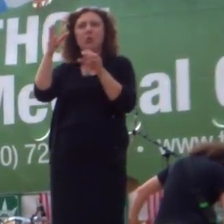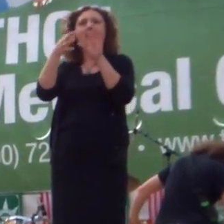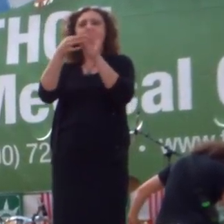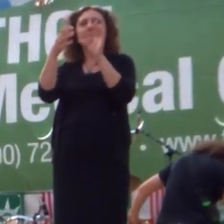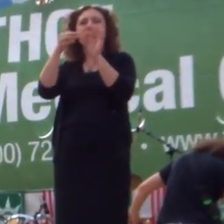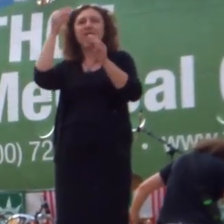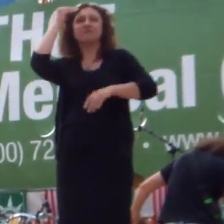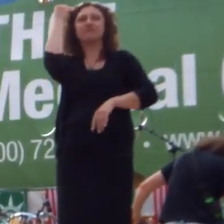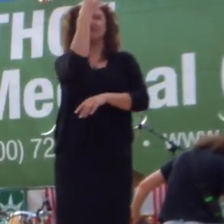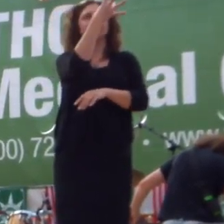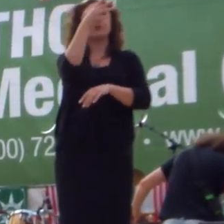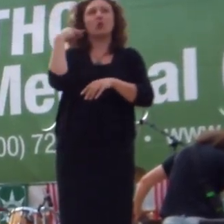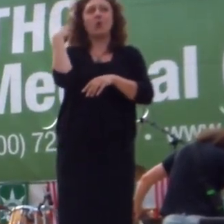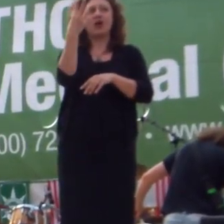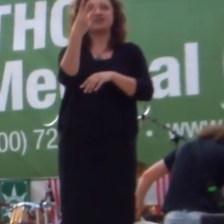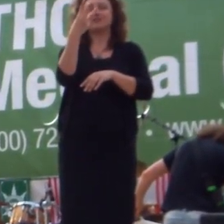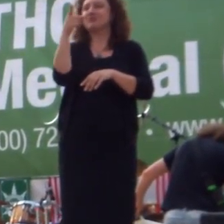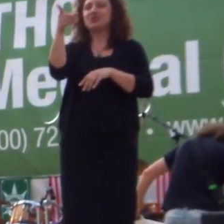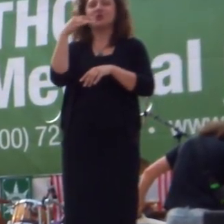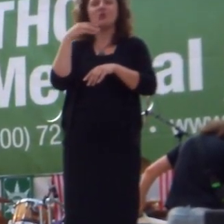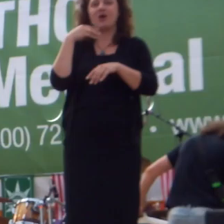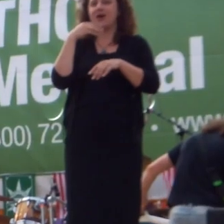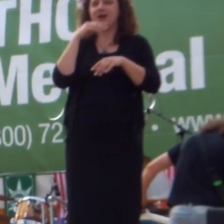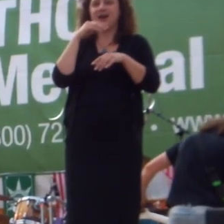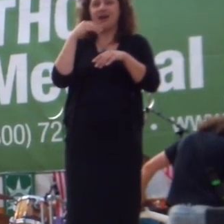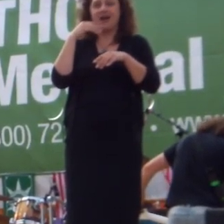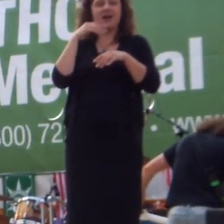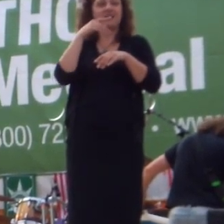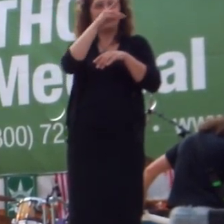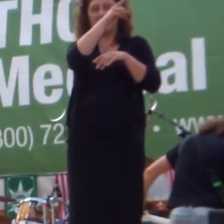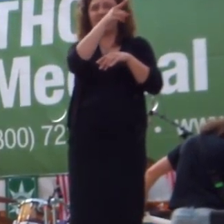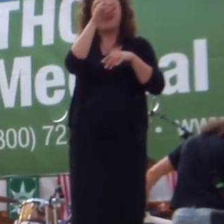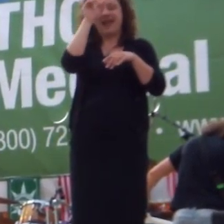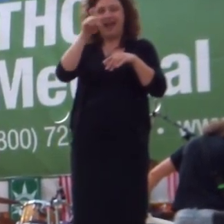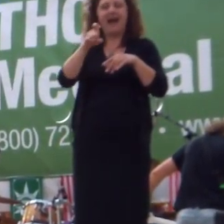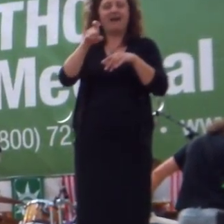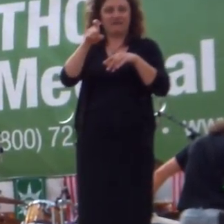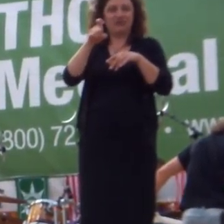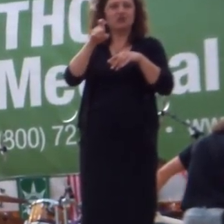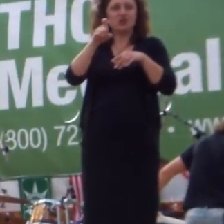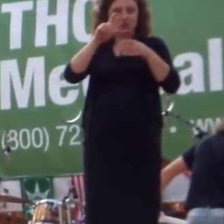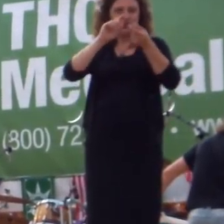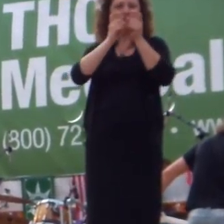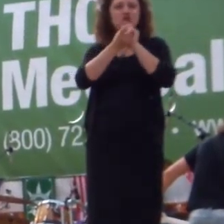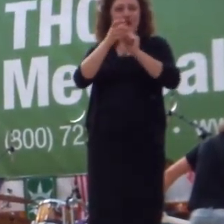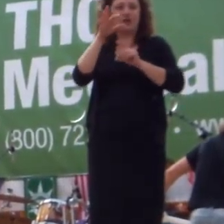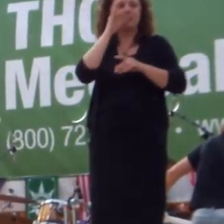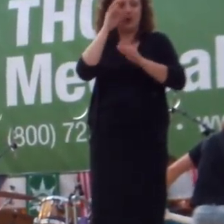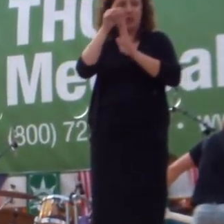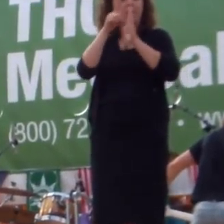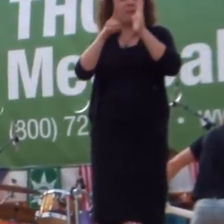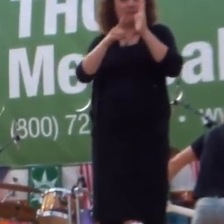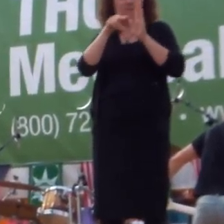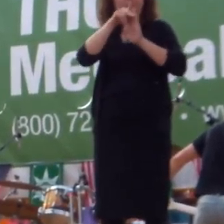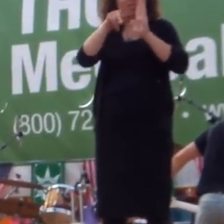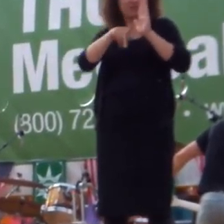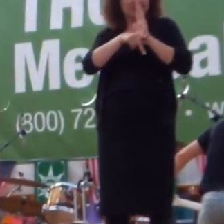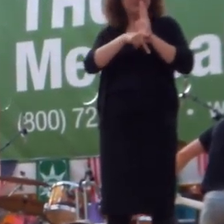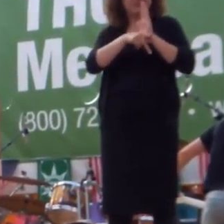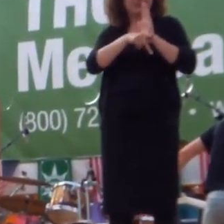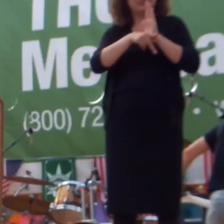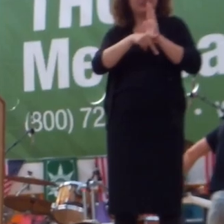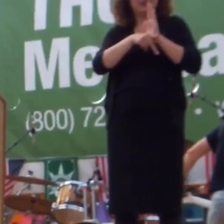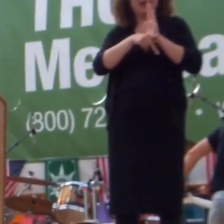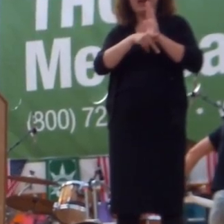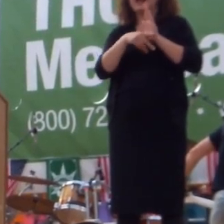message to Washington that you don't have any choice but to rethink your marijuana policy, because there are going to be a number of states who are saying, to hell with you, we're